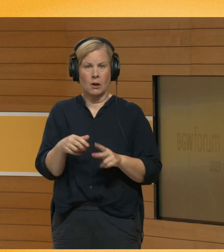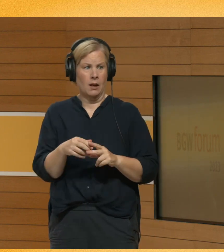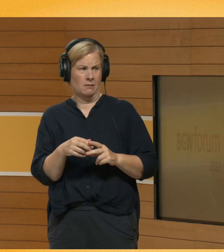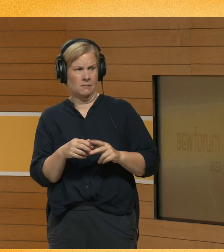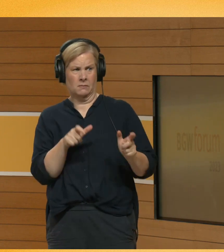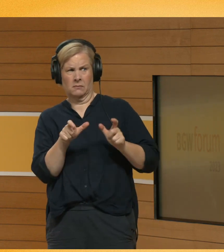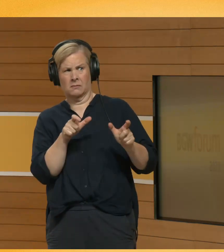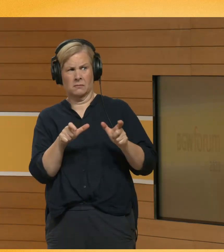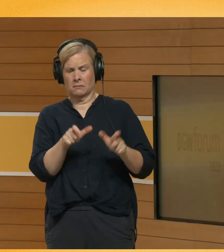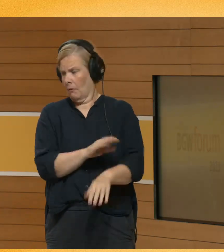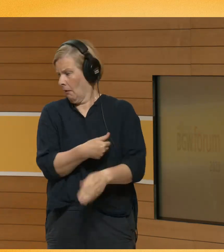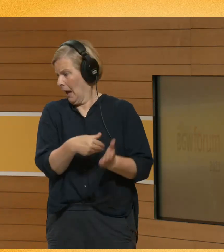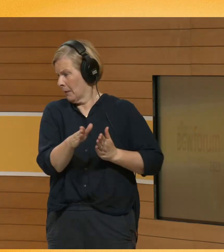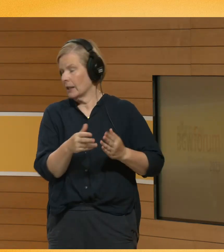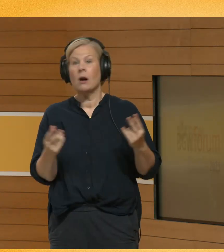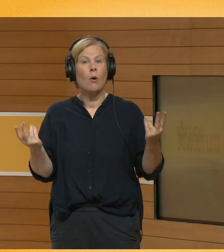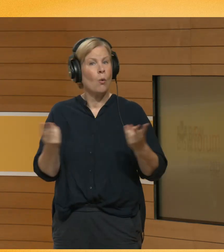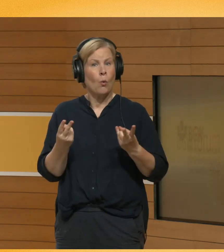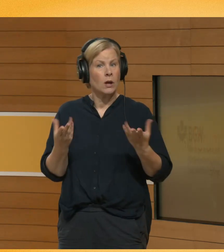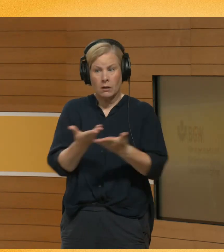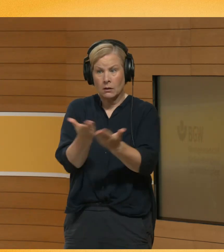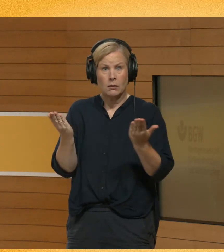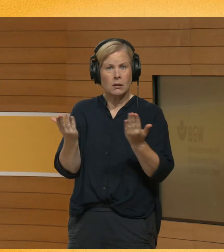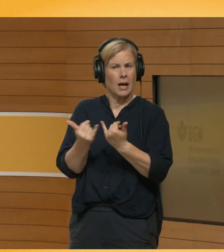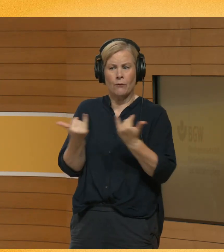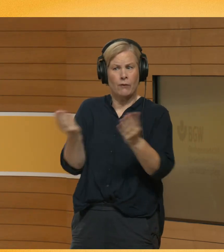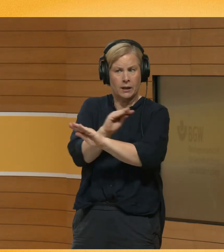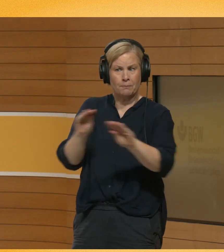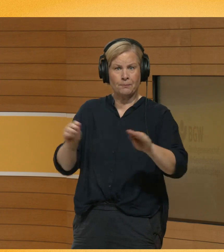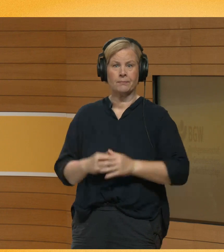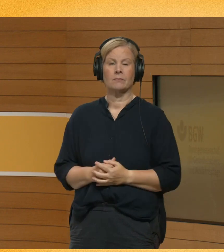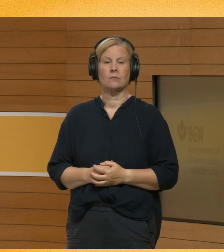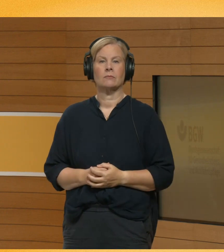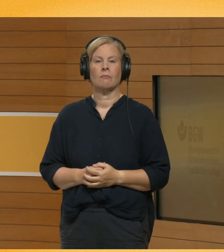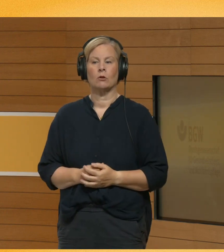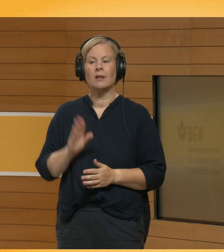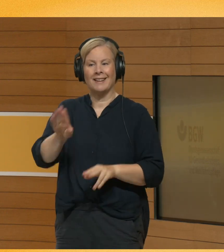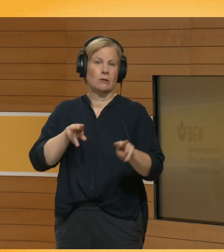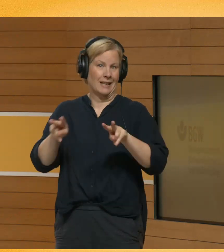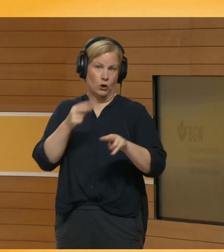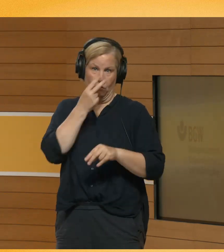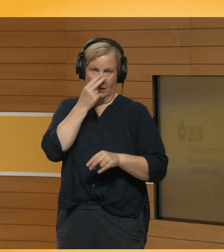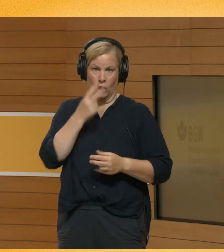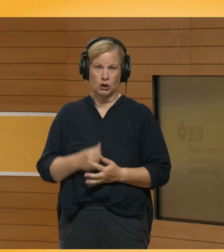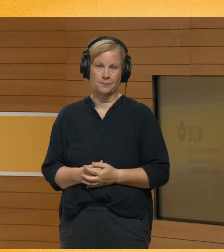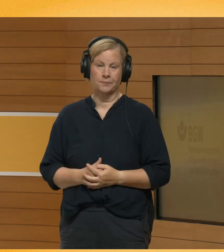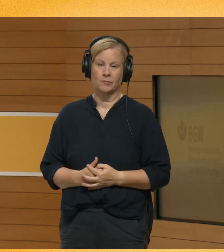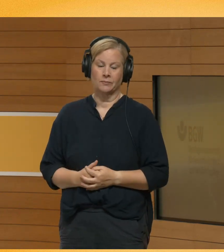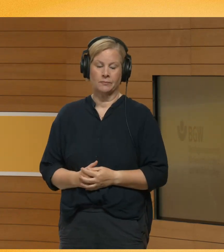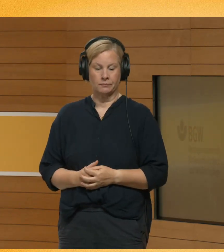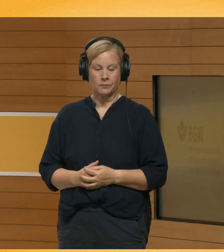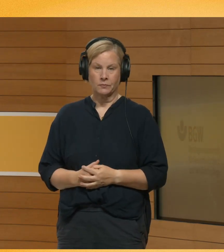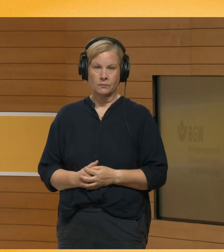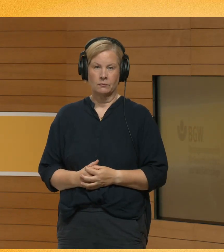Me to start. I suppose, I think the pandemic kind of put a lot of things on